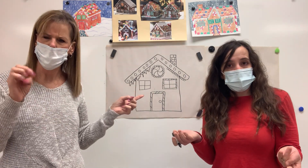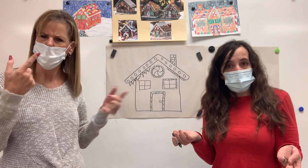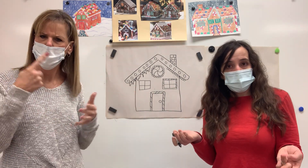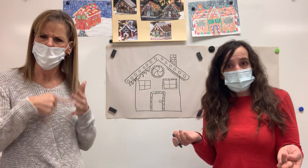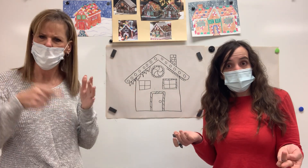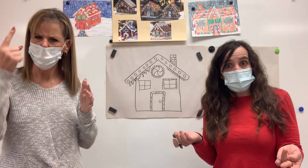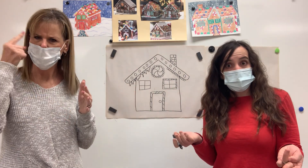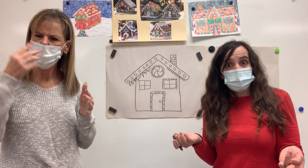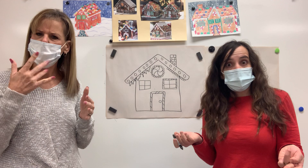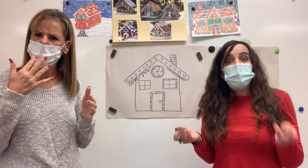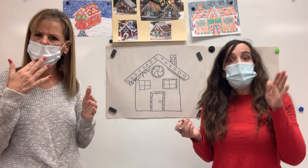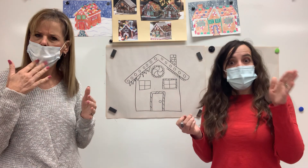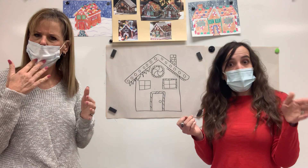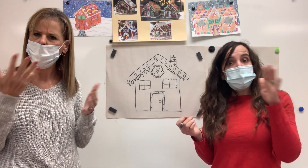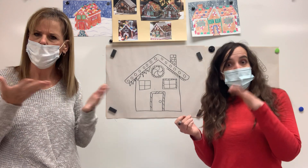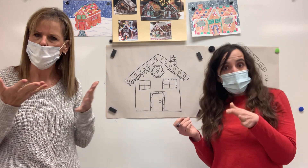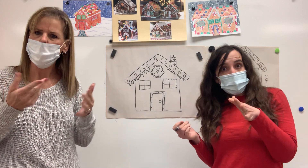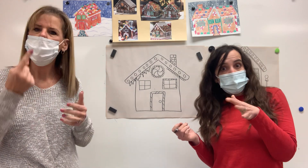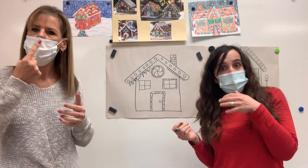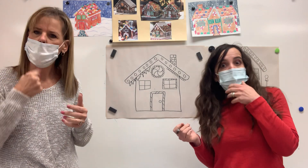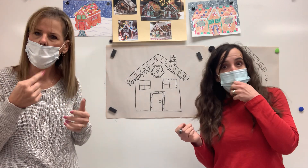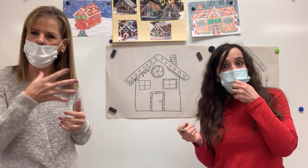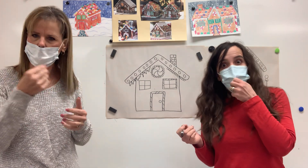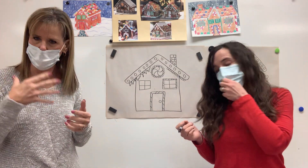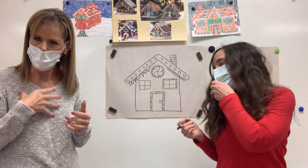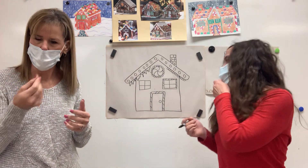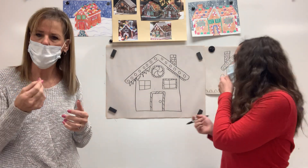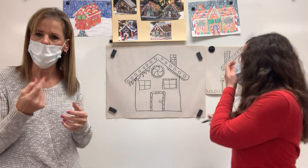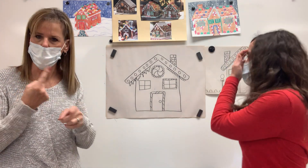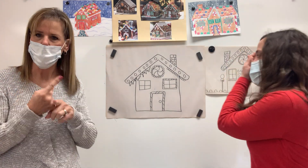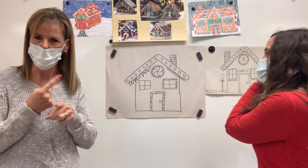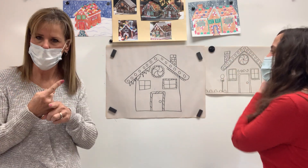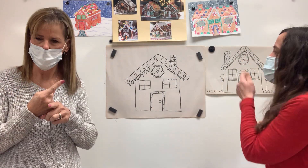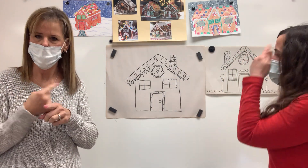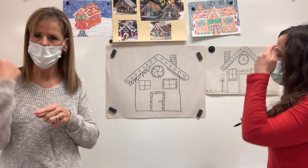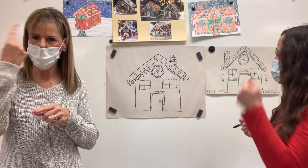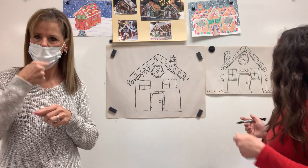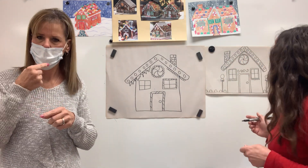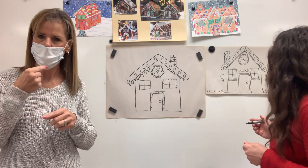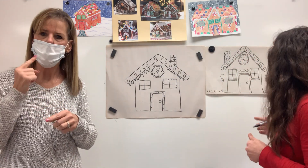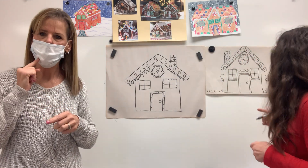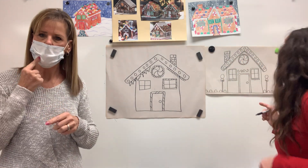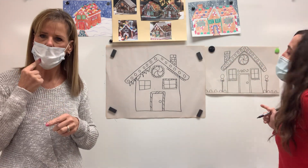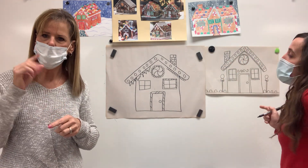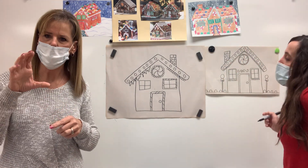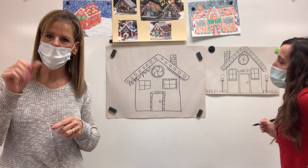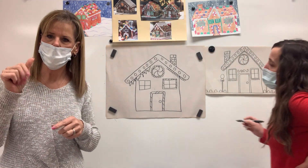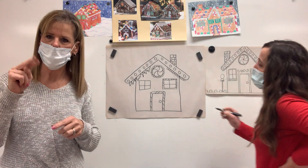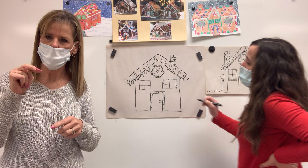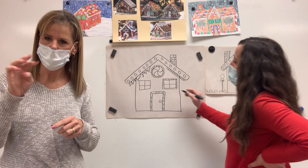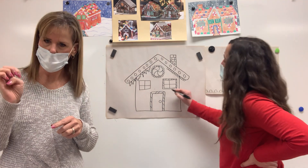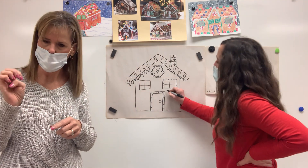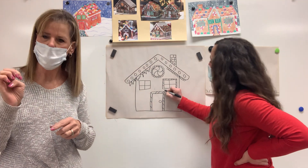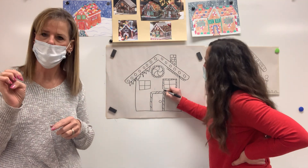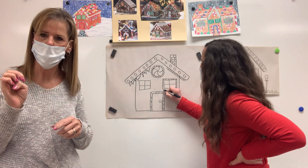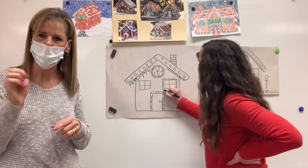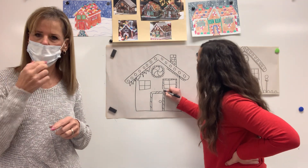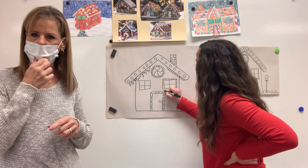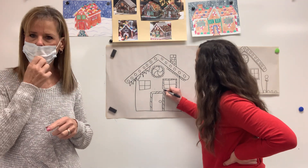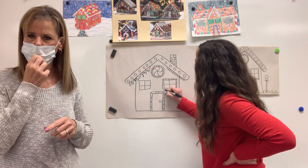color it in as? Red and white, right? That's what's gonna make it look like a candy cane, just something to think about. I could go even further. I could